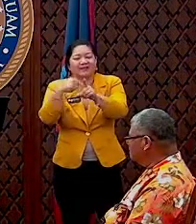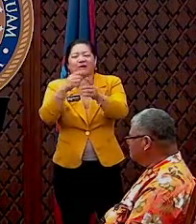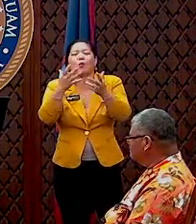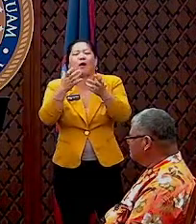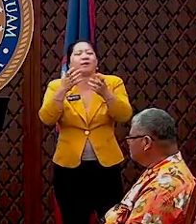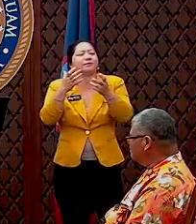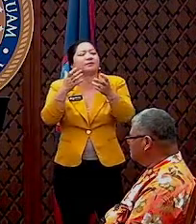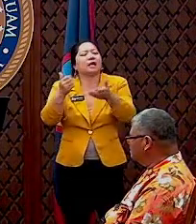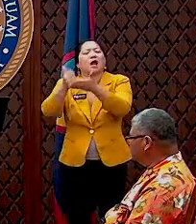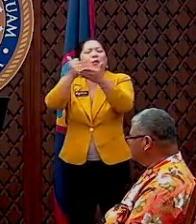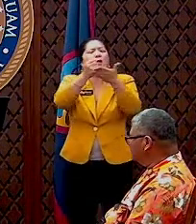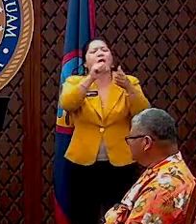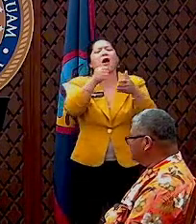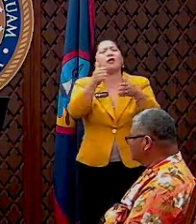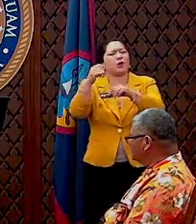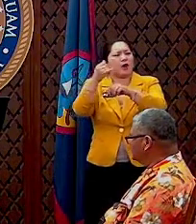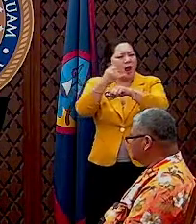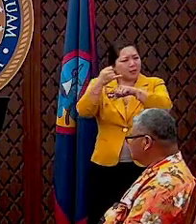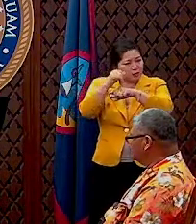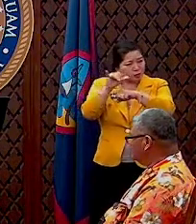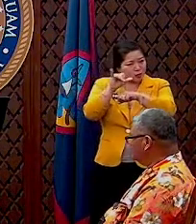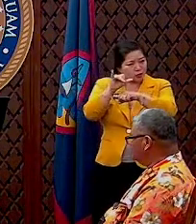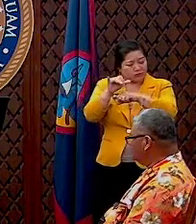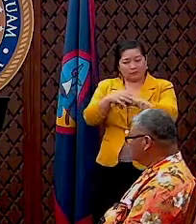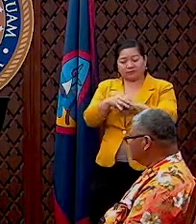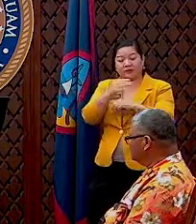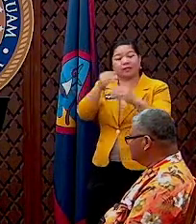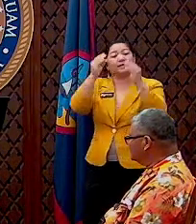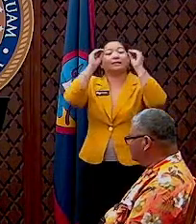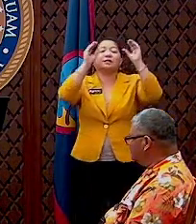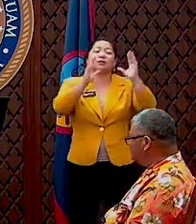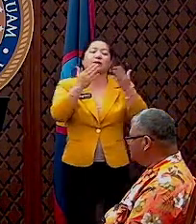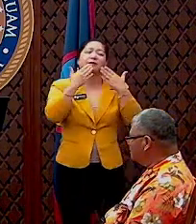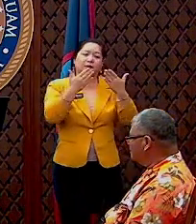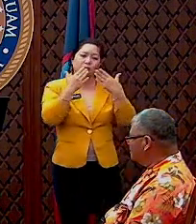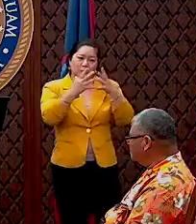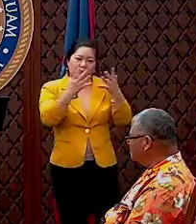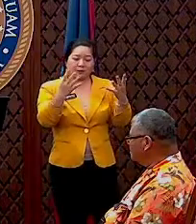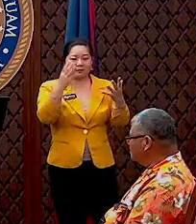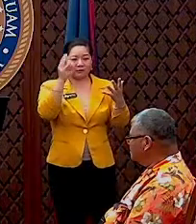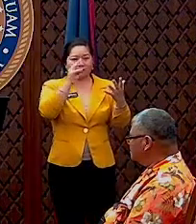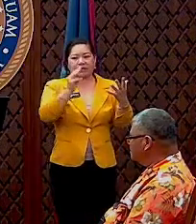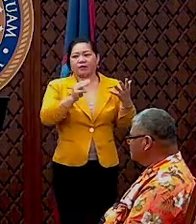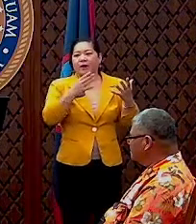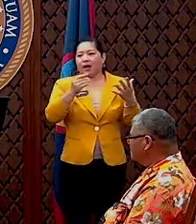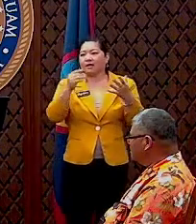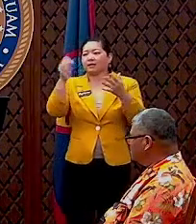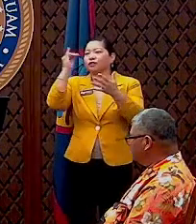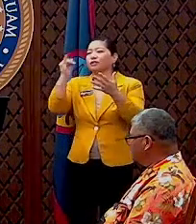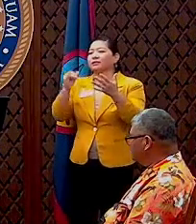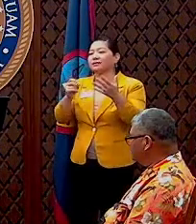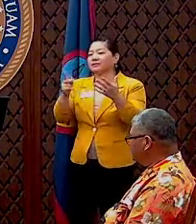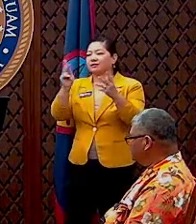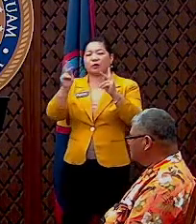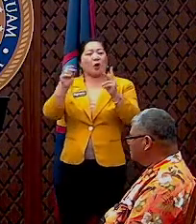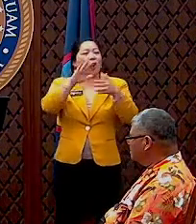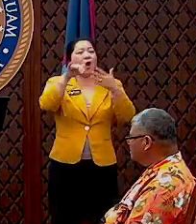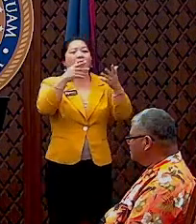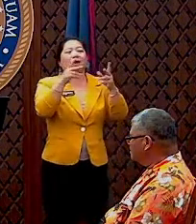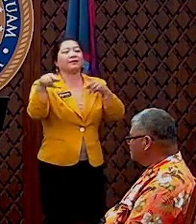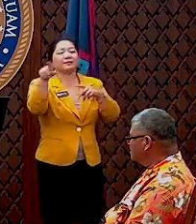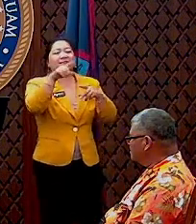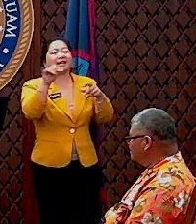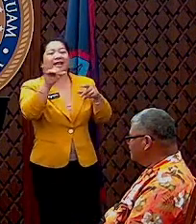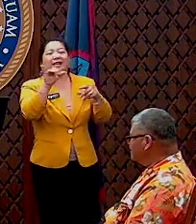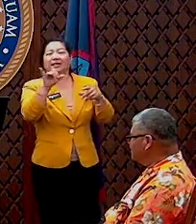lift each other up. To the teachers, thank you very much. Jeannie, Kristen, boy, we're all around the same